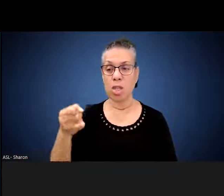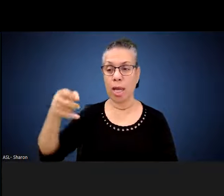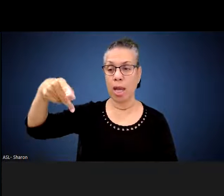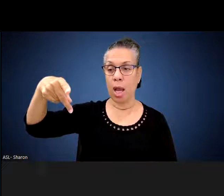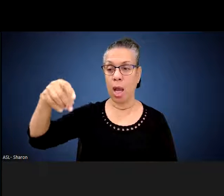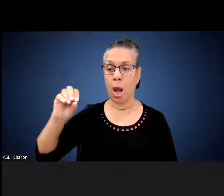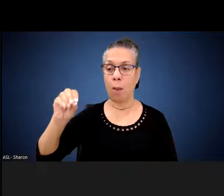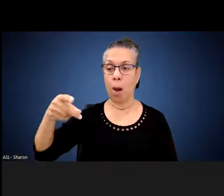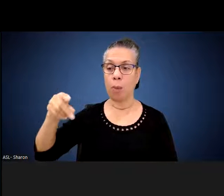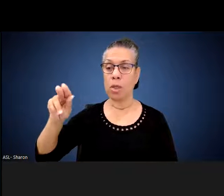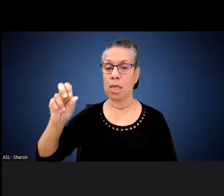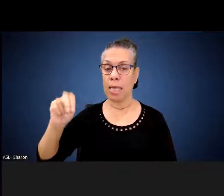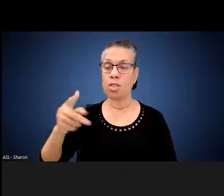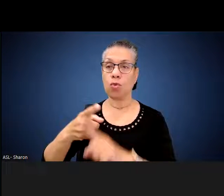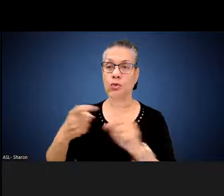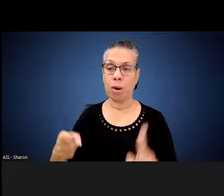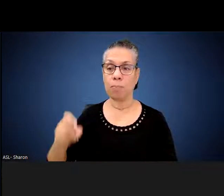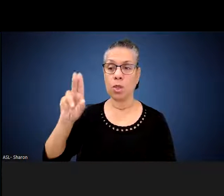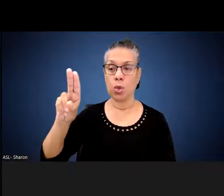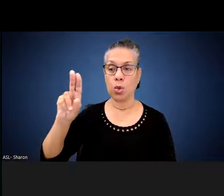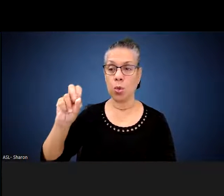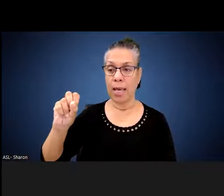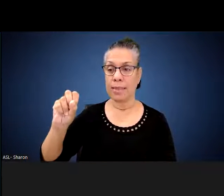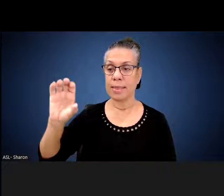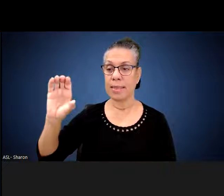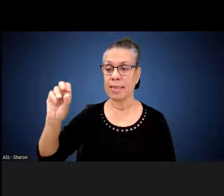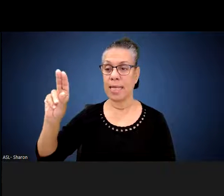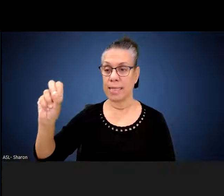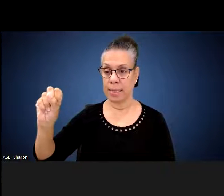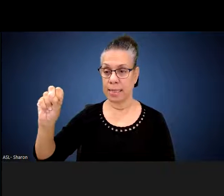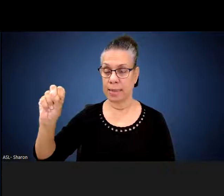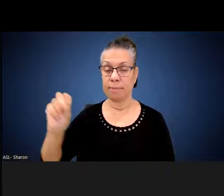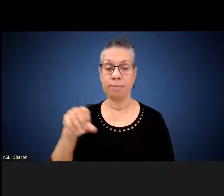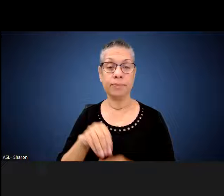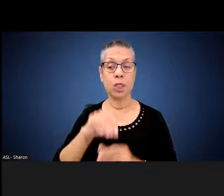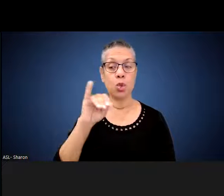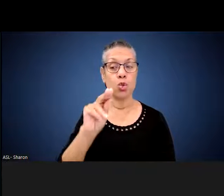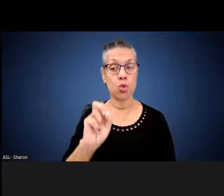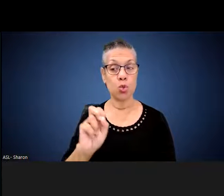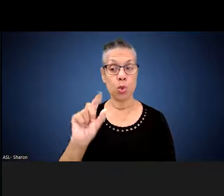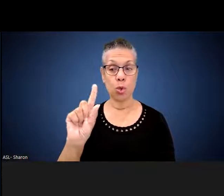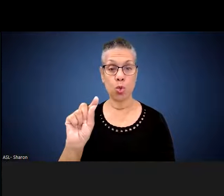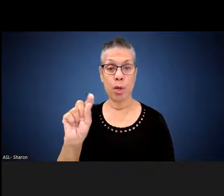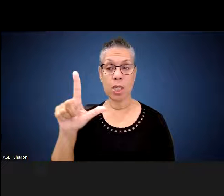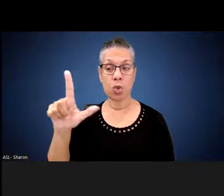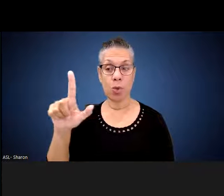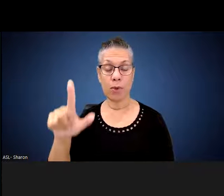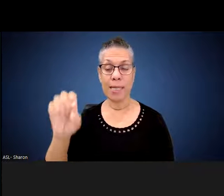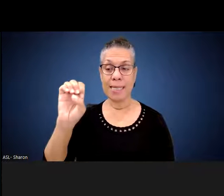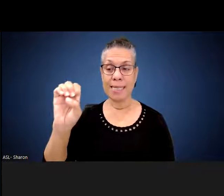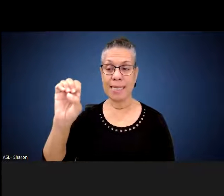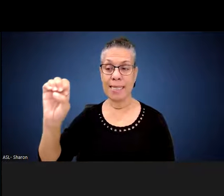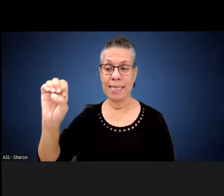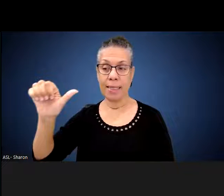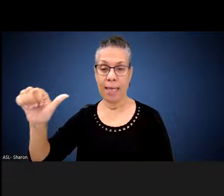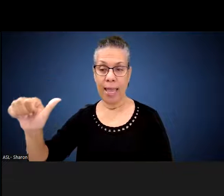data reported by the United States Census Bureau. In June of 2021, EEA released